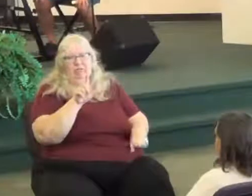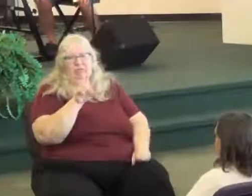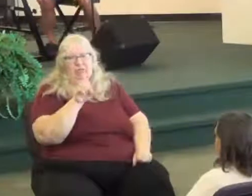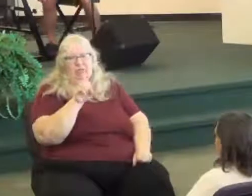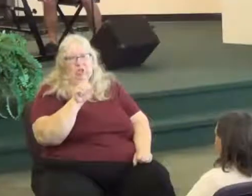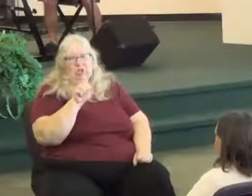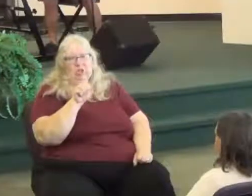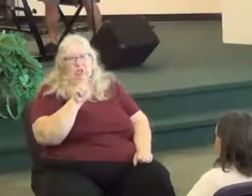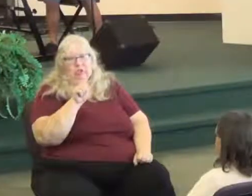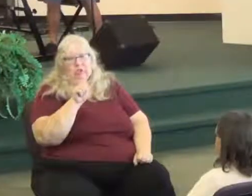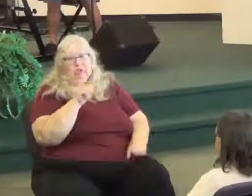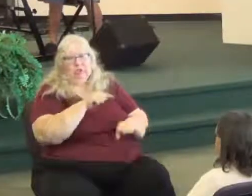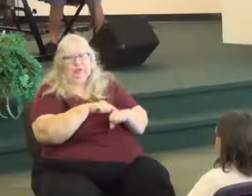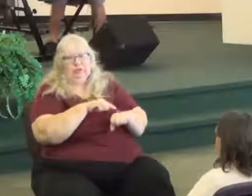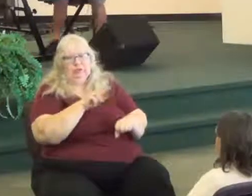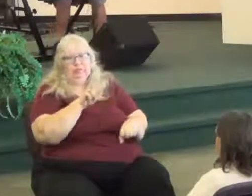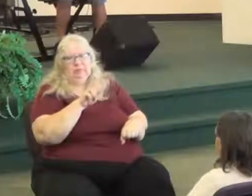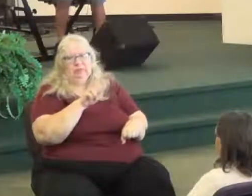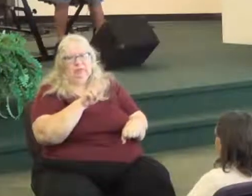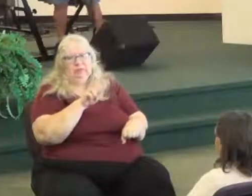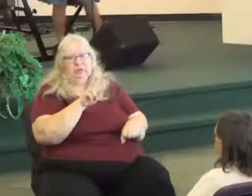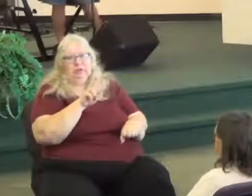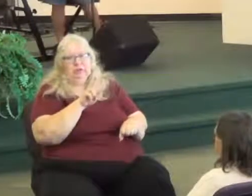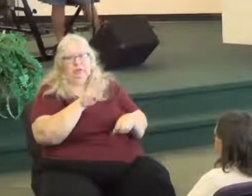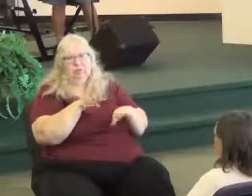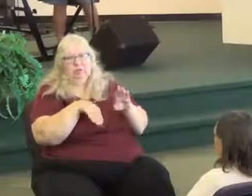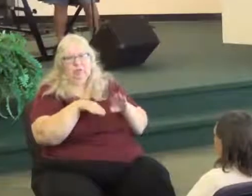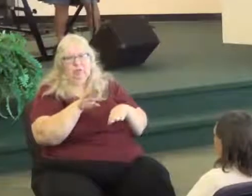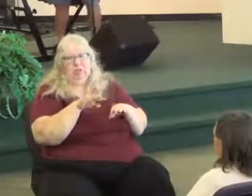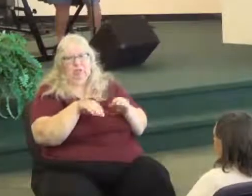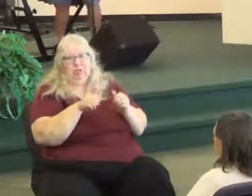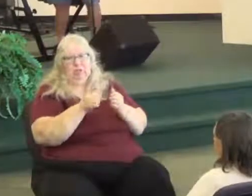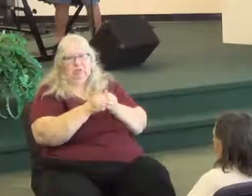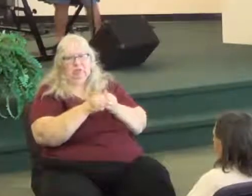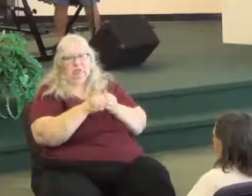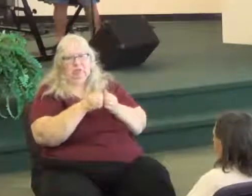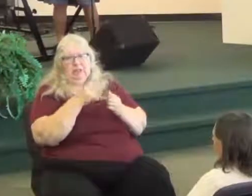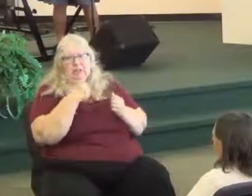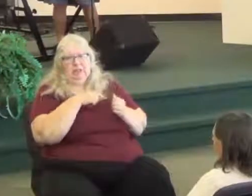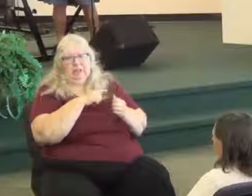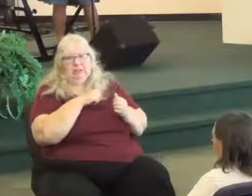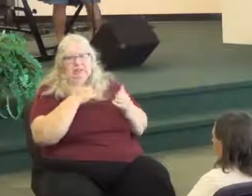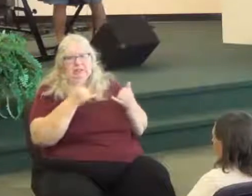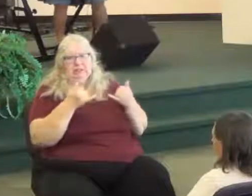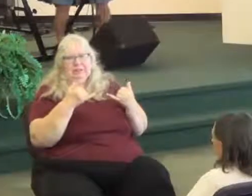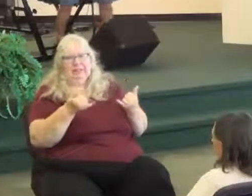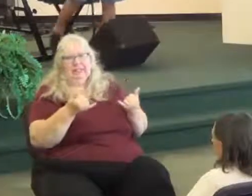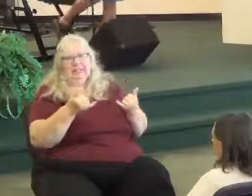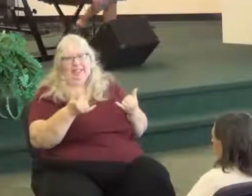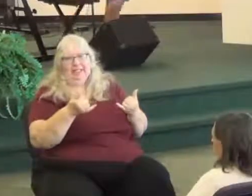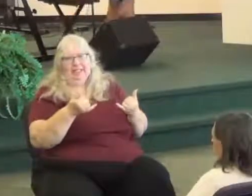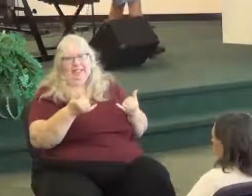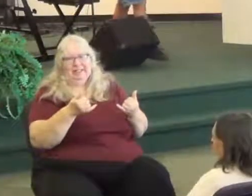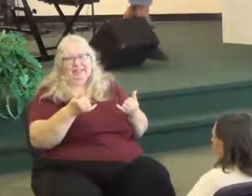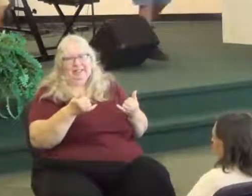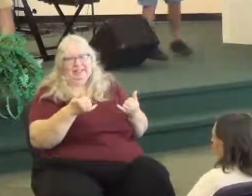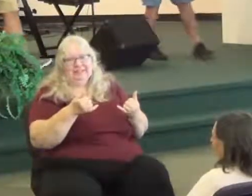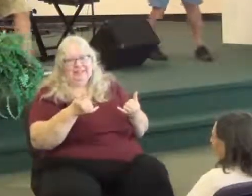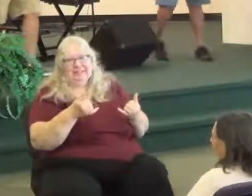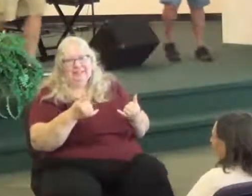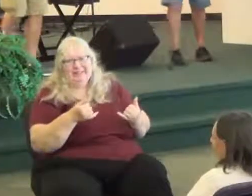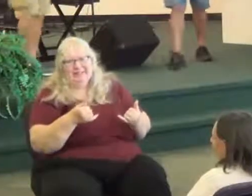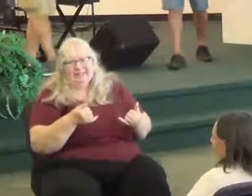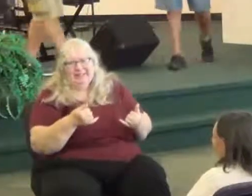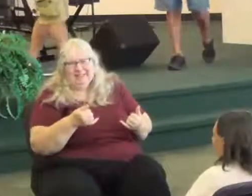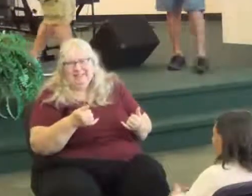want everybody to know that we want you to walk along with that tomorrow. And we're, oh no, it's today.